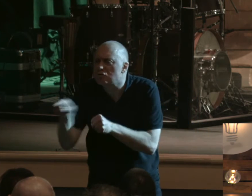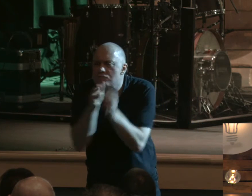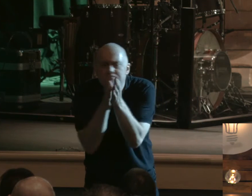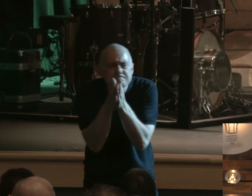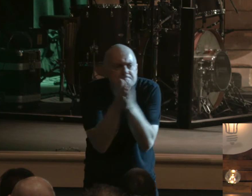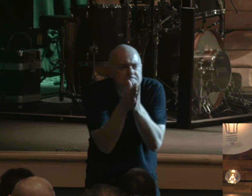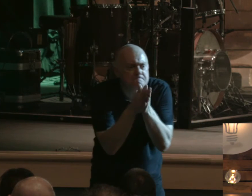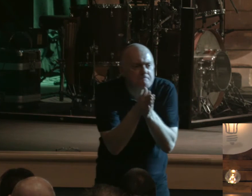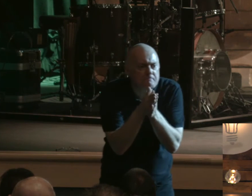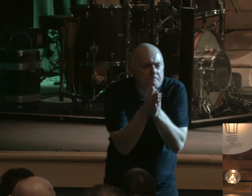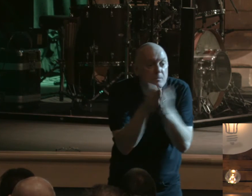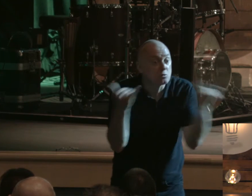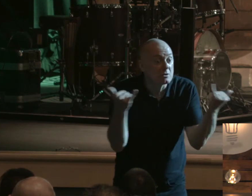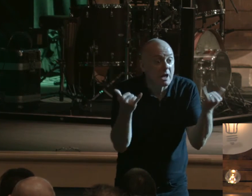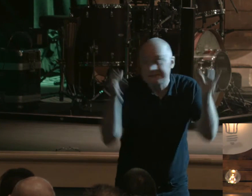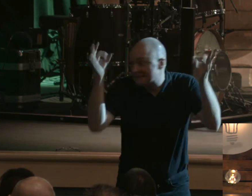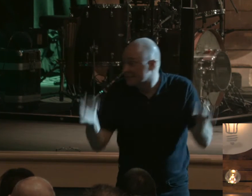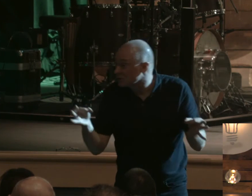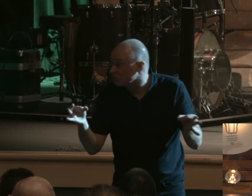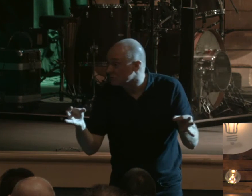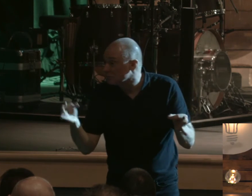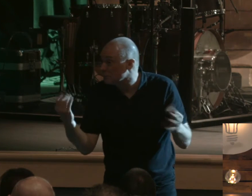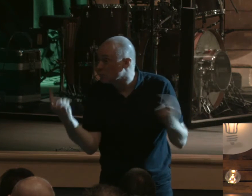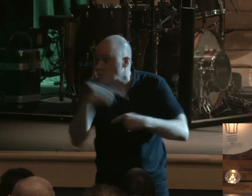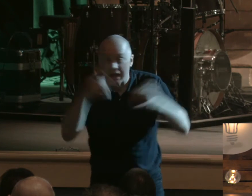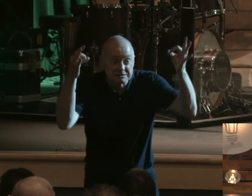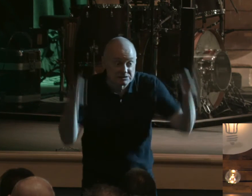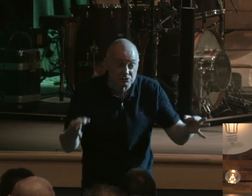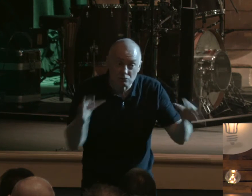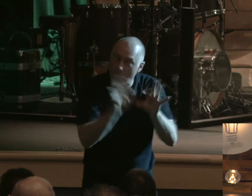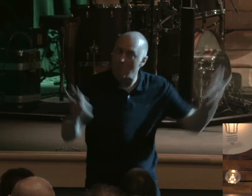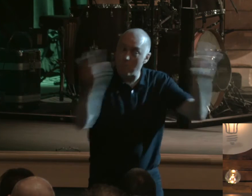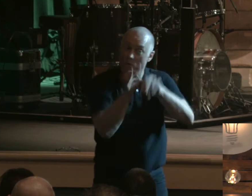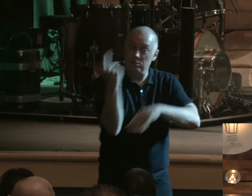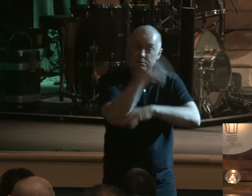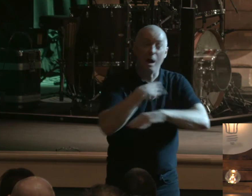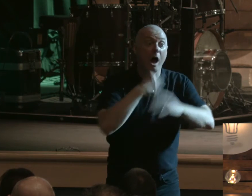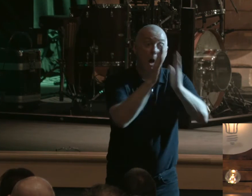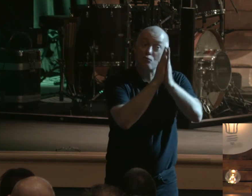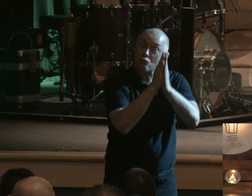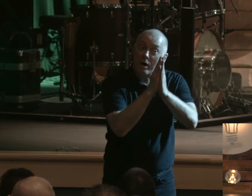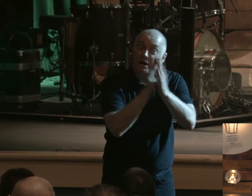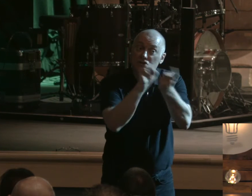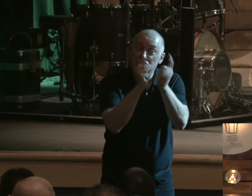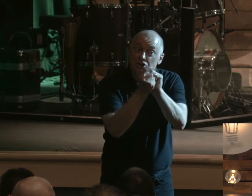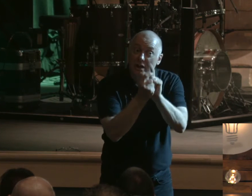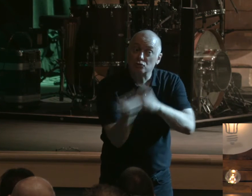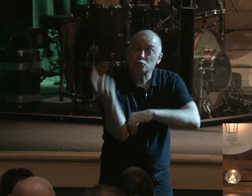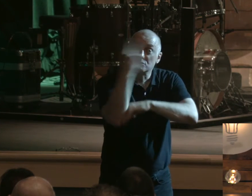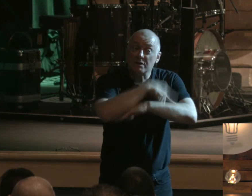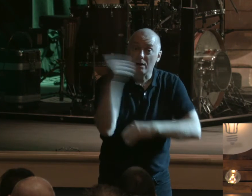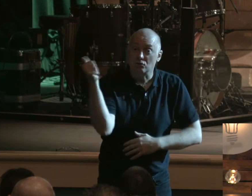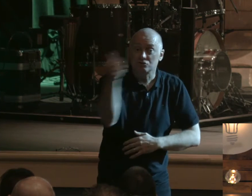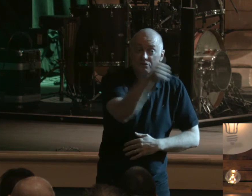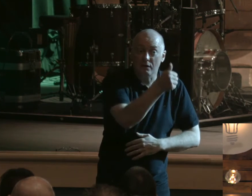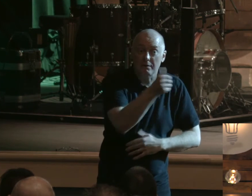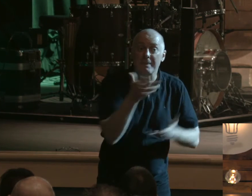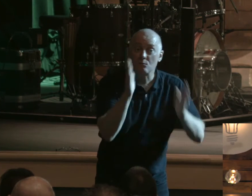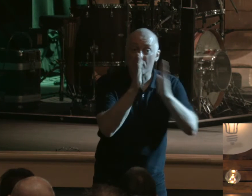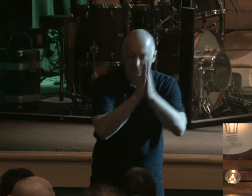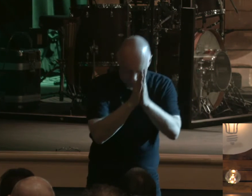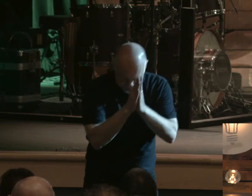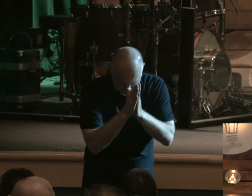you? Today's a decision day. Today's an important day. I pray today's a turning point day. Let's